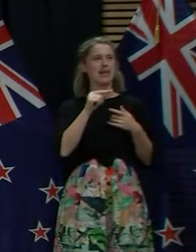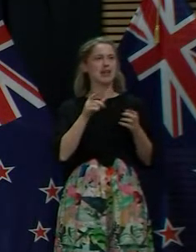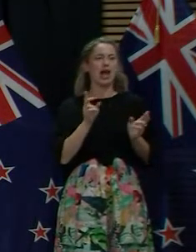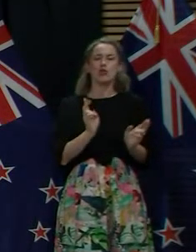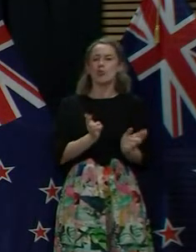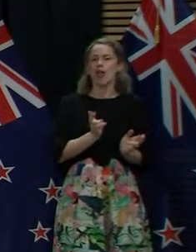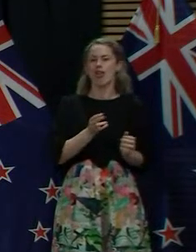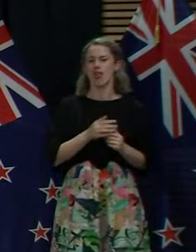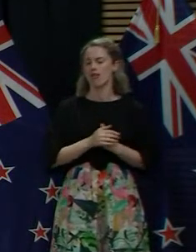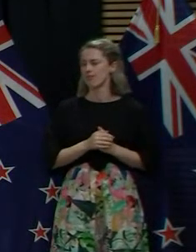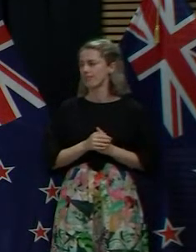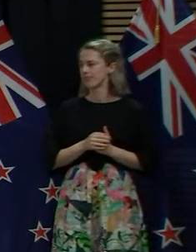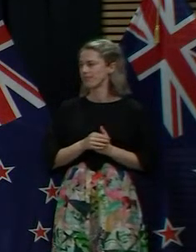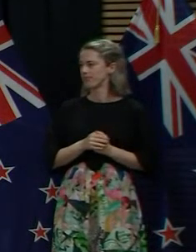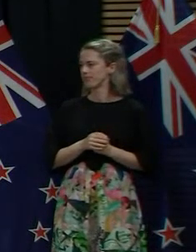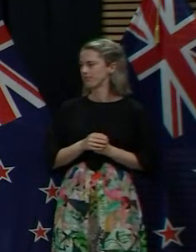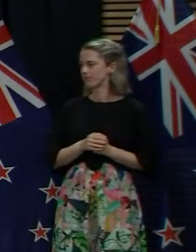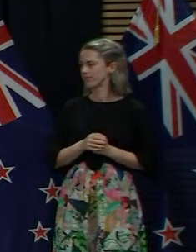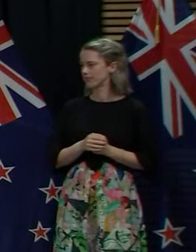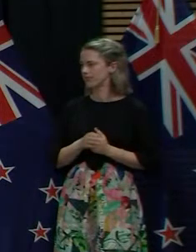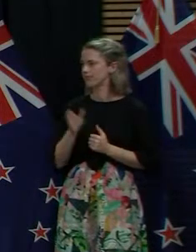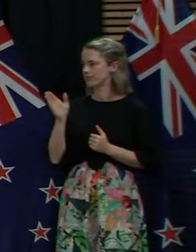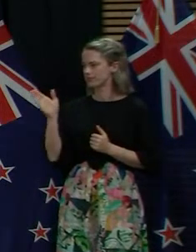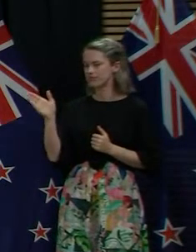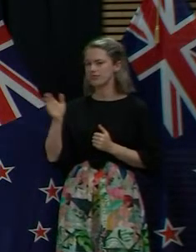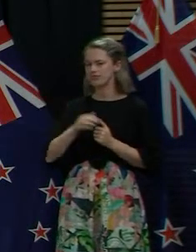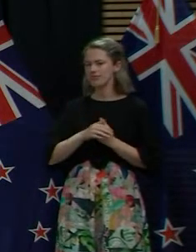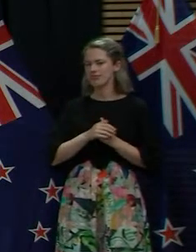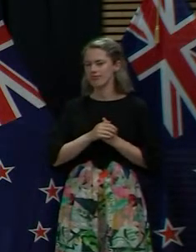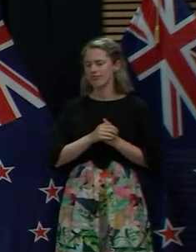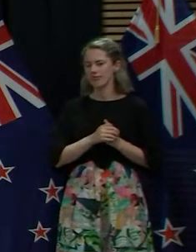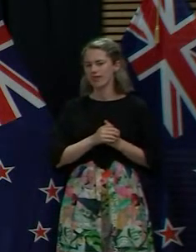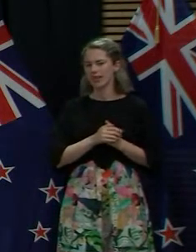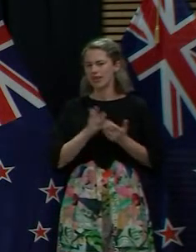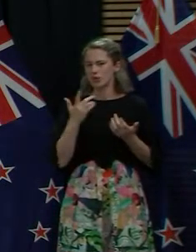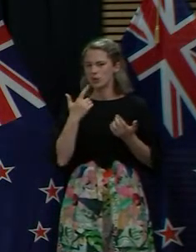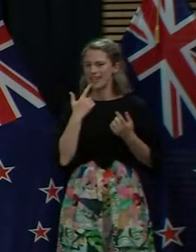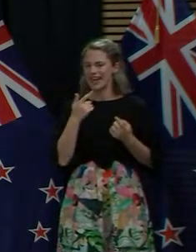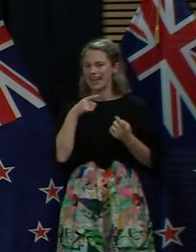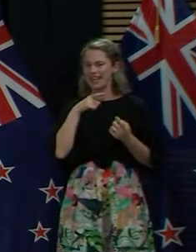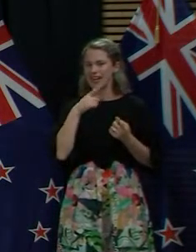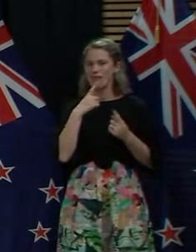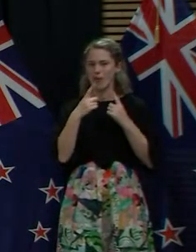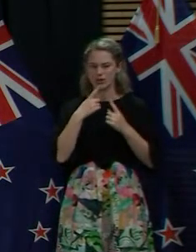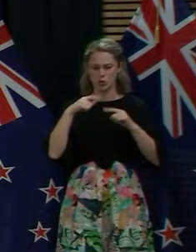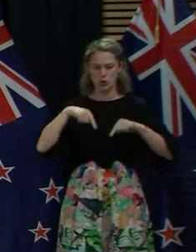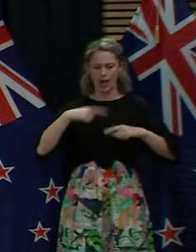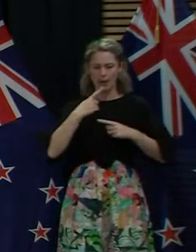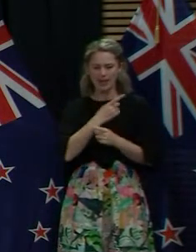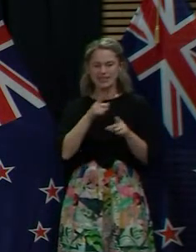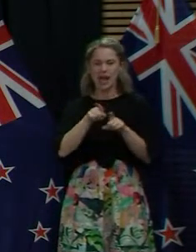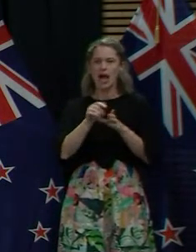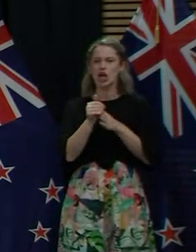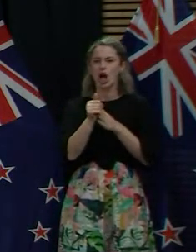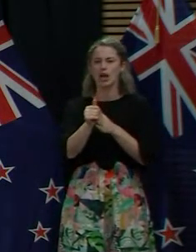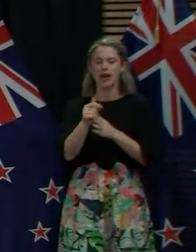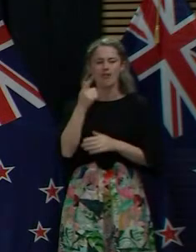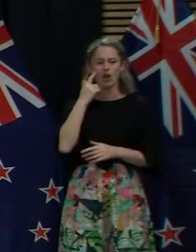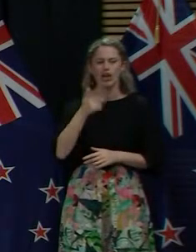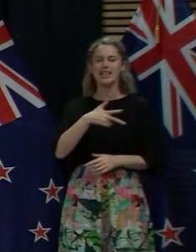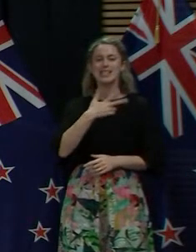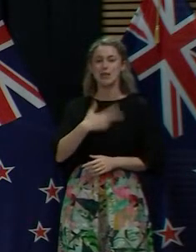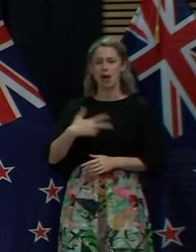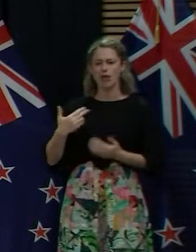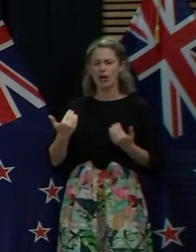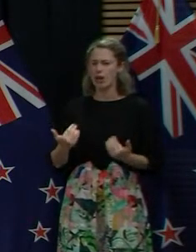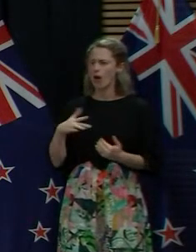And the one thing I'd just say again is caution. I know Shaun's put these disclaimers in his papers. These are guides. You look at Denmark right now, they're